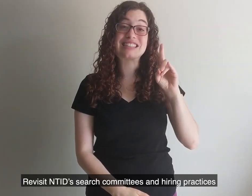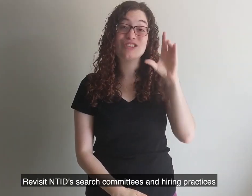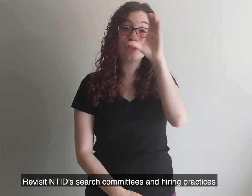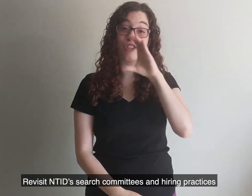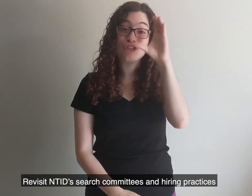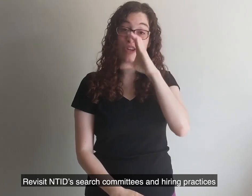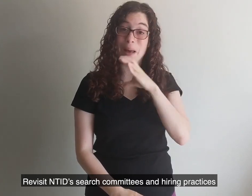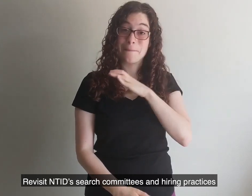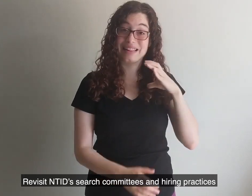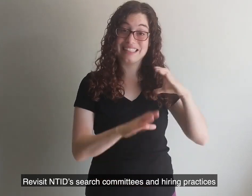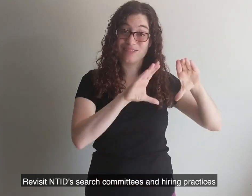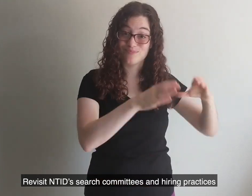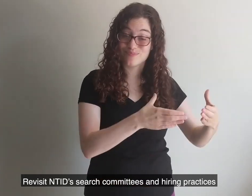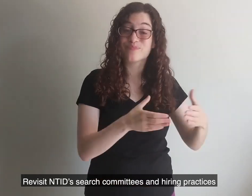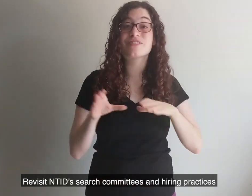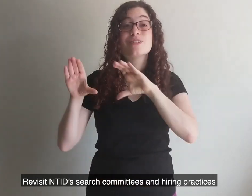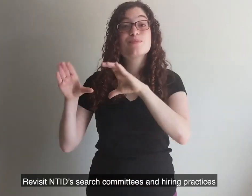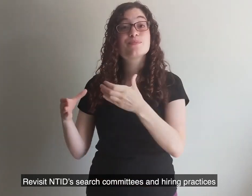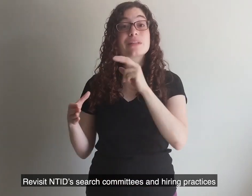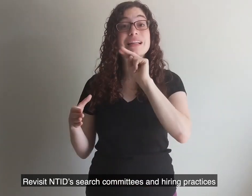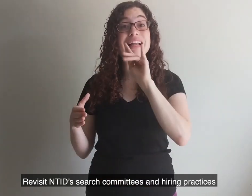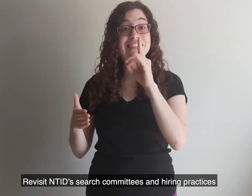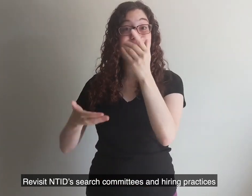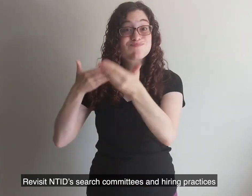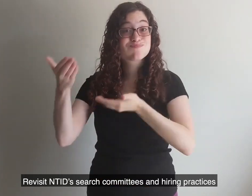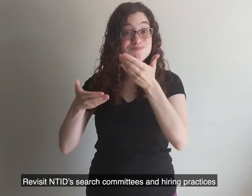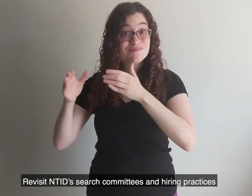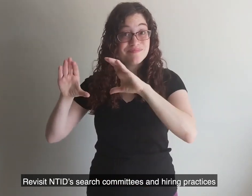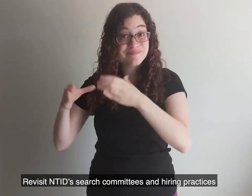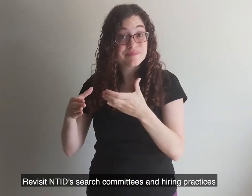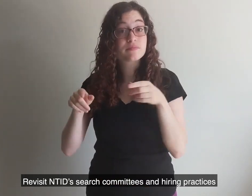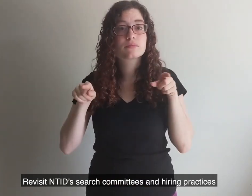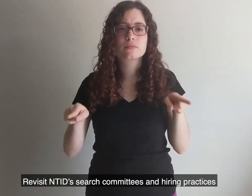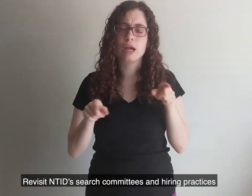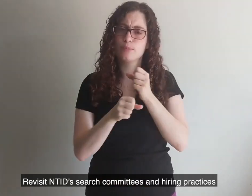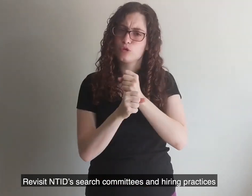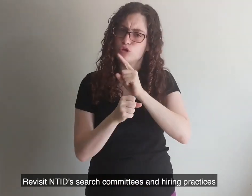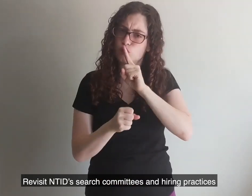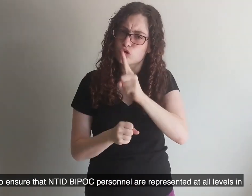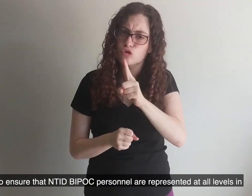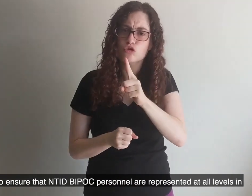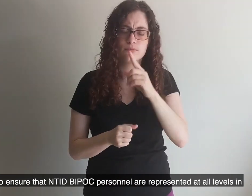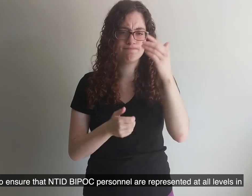Revisit NTID's search committees and hiring practices to ensure that NTID